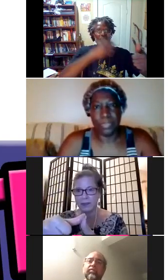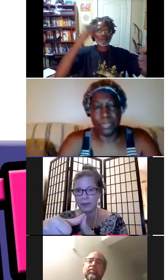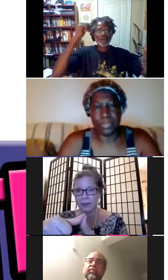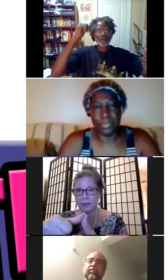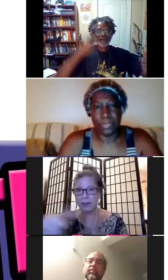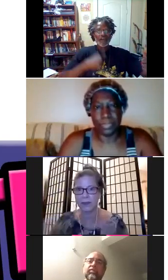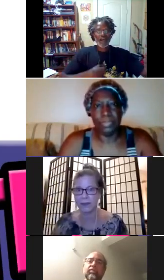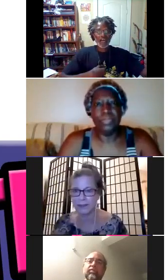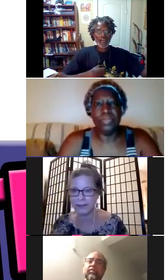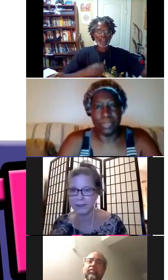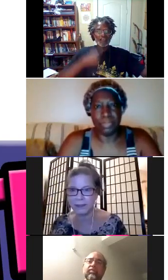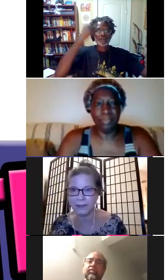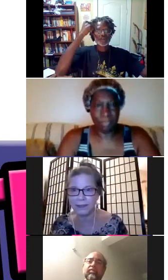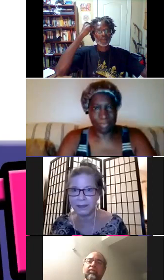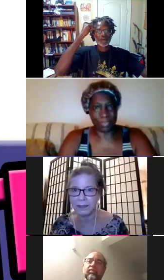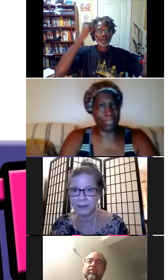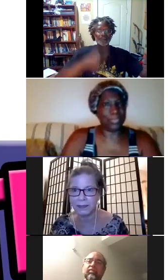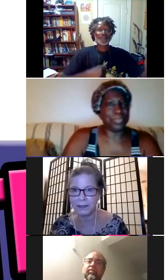remember.